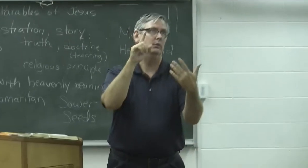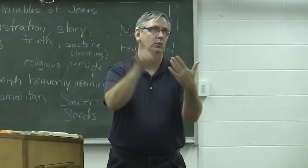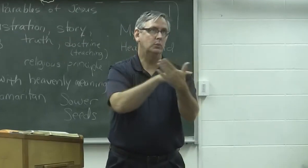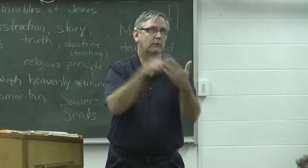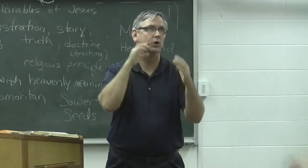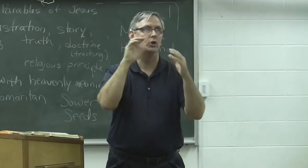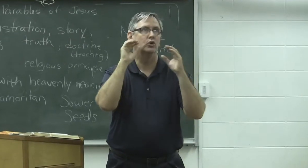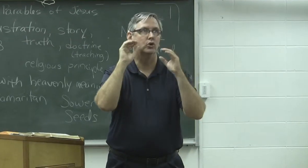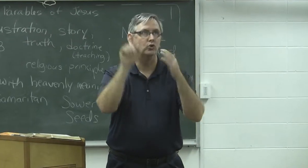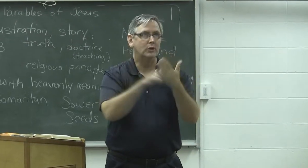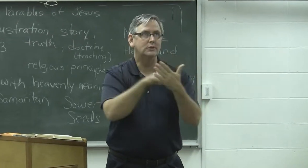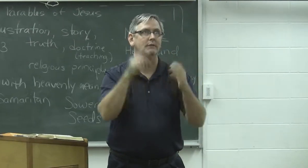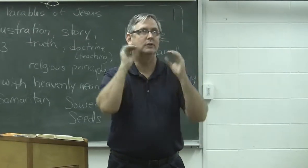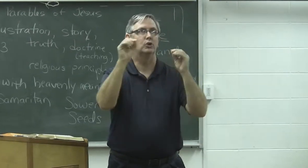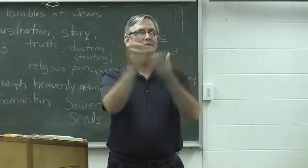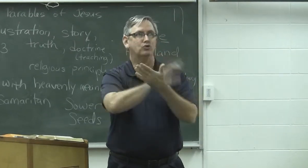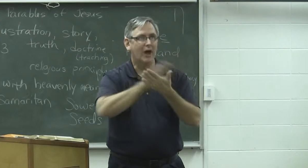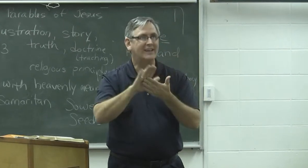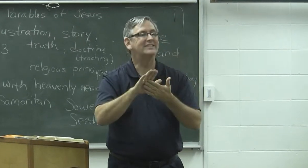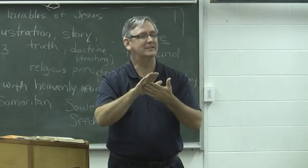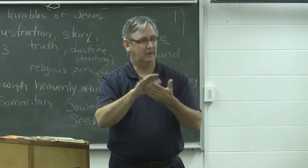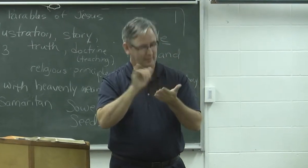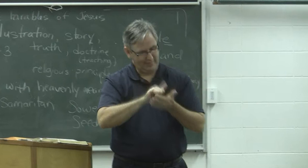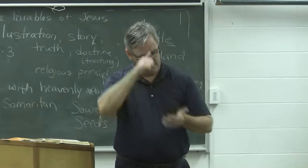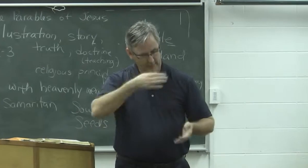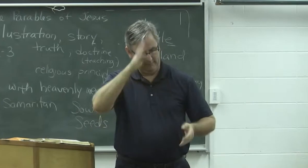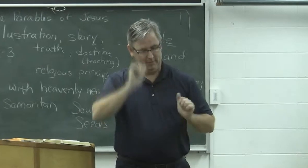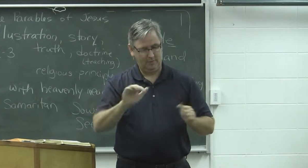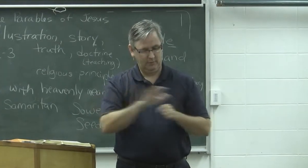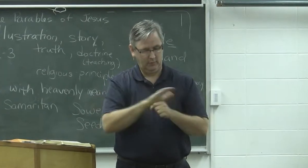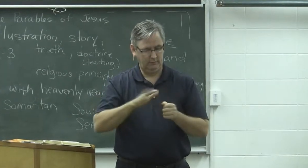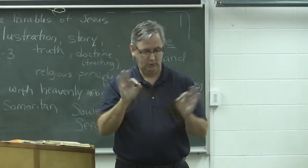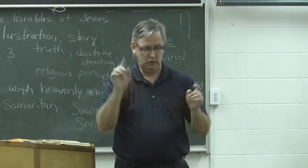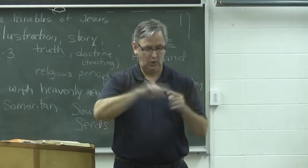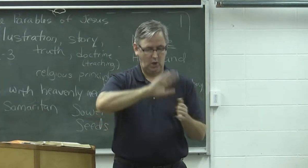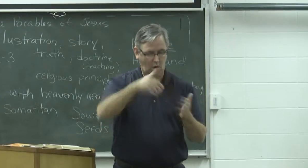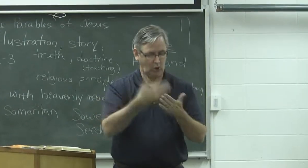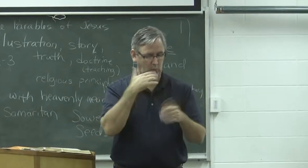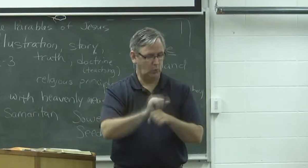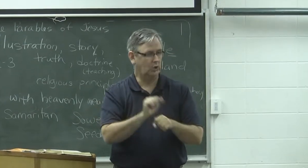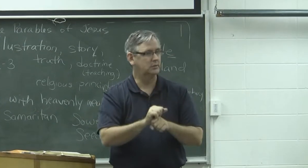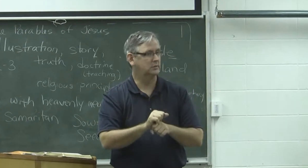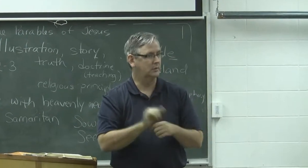for reproof, for correction, for instruction in righteousness, that the man of God might be furnished to all good